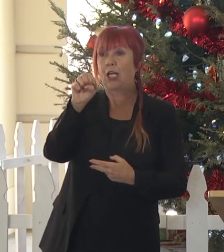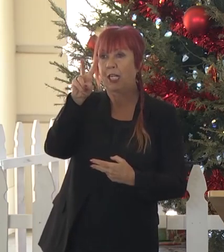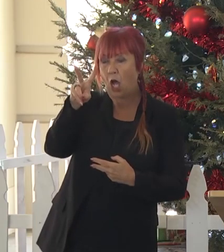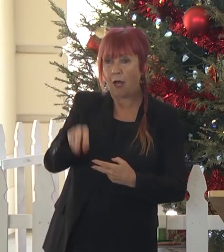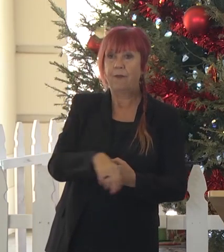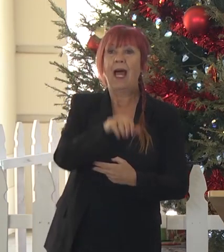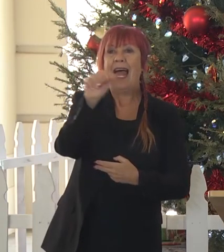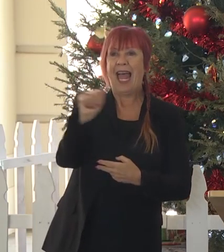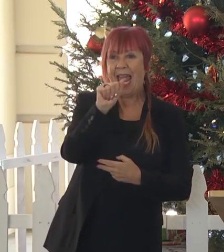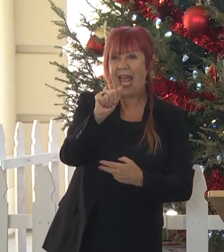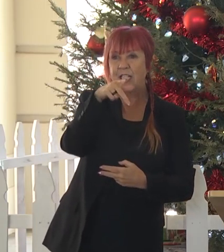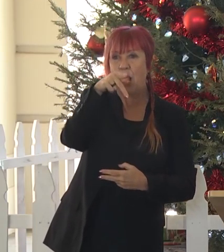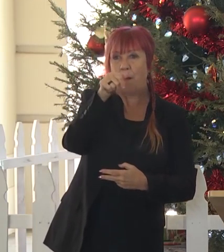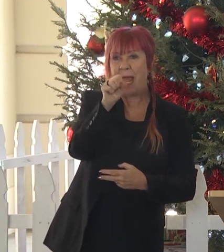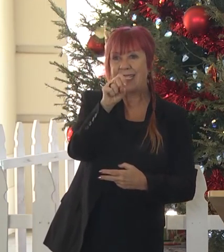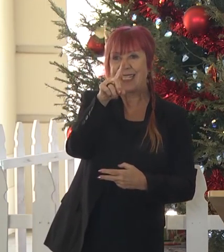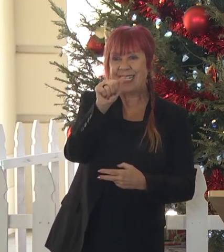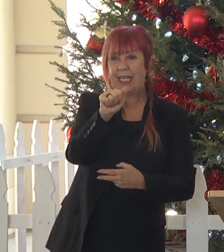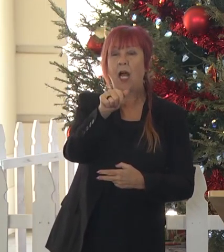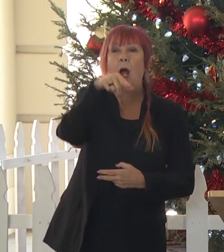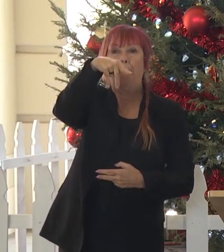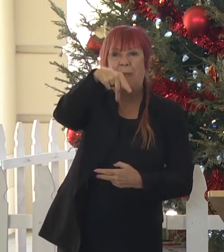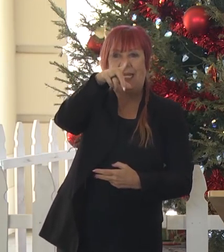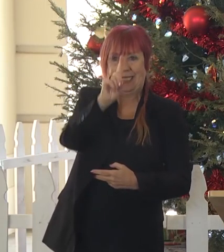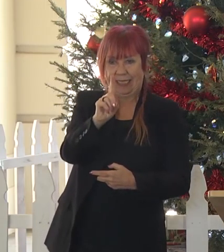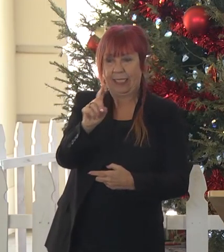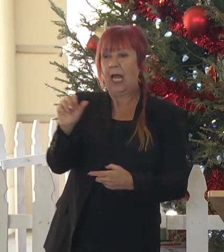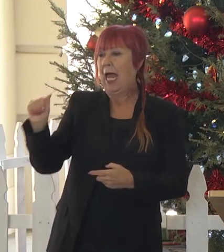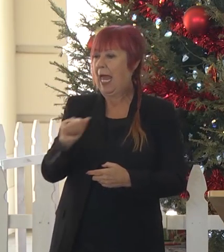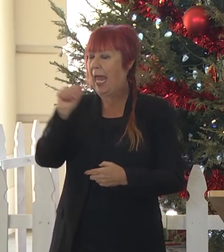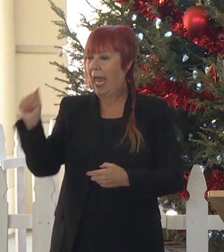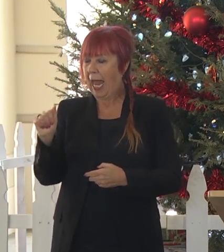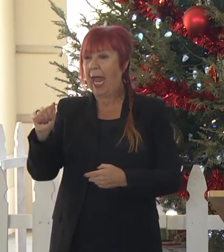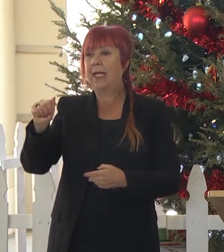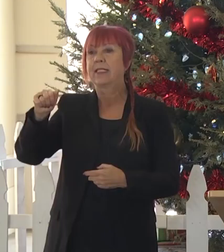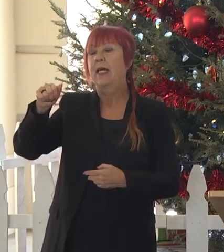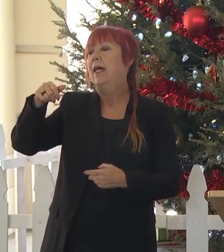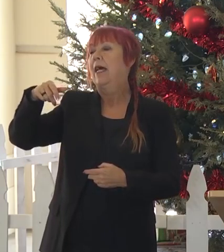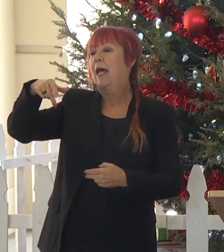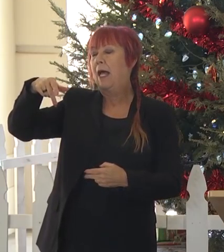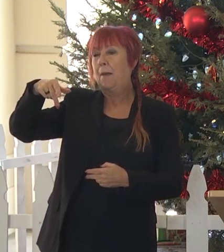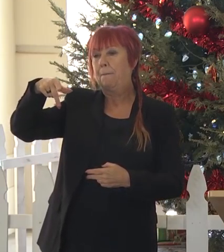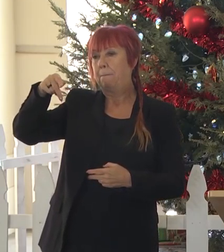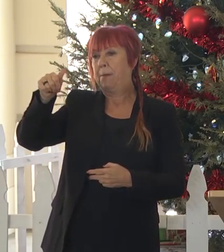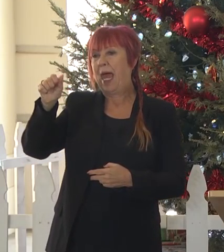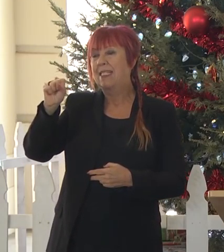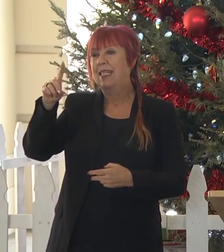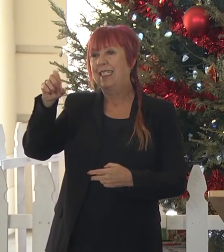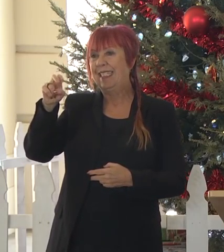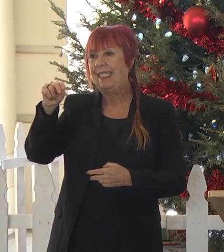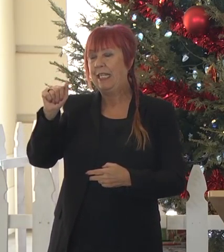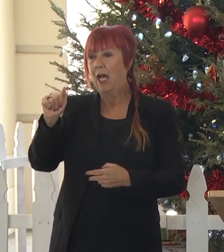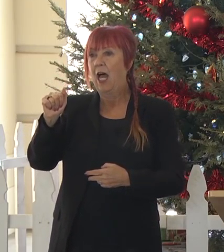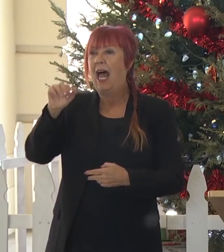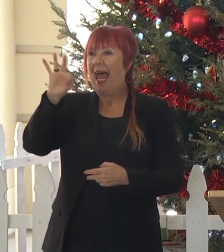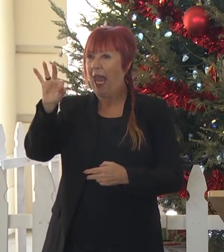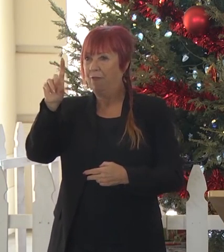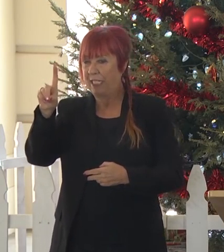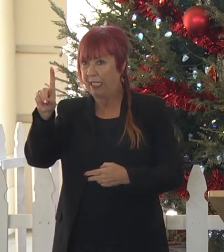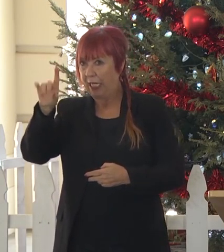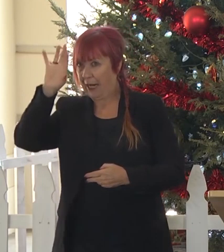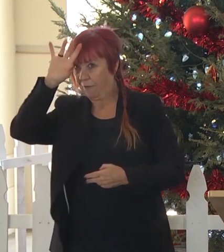PasadenaPD, at PasadenaFD, F as in fire, D as in department,